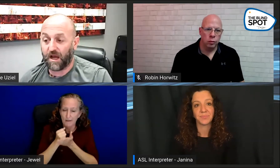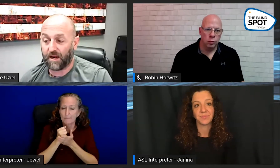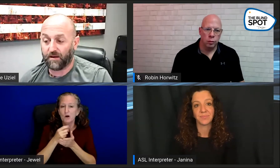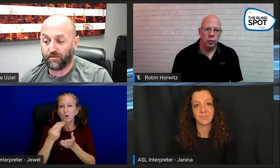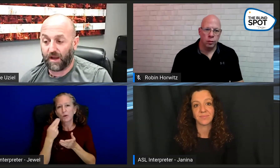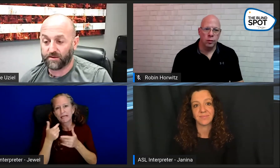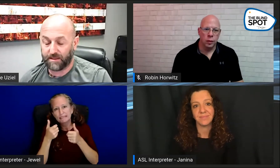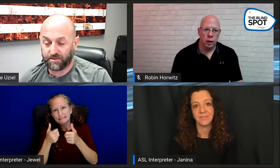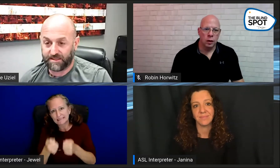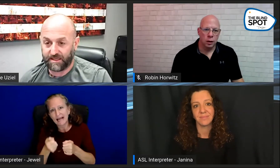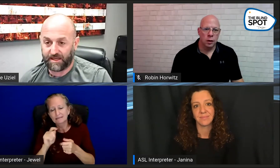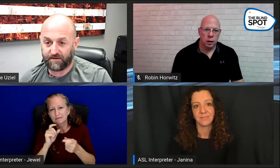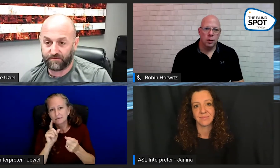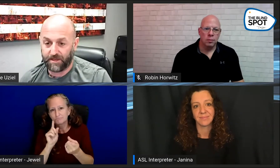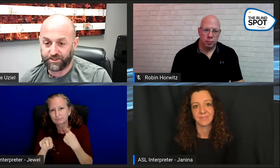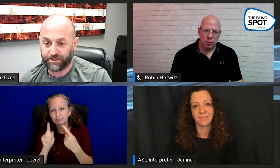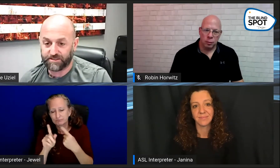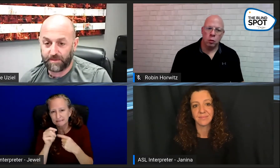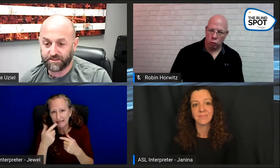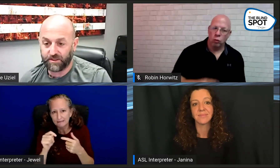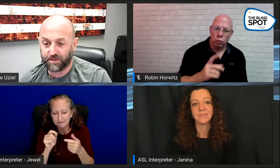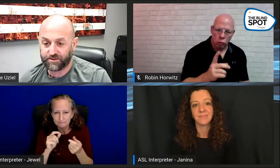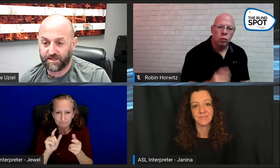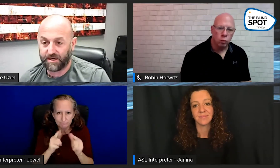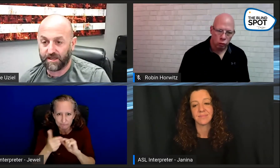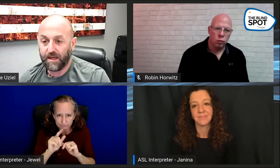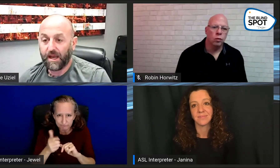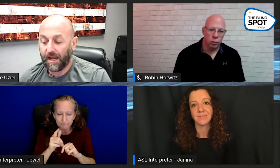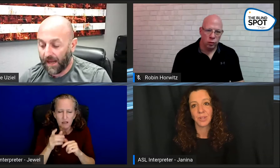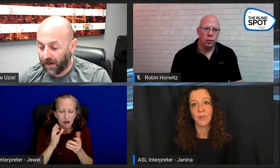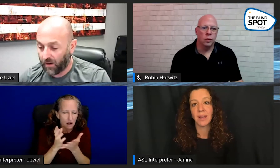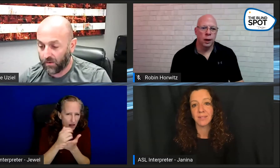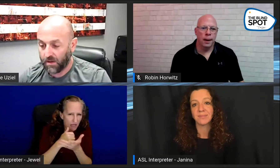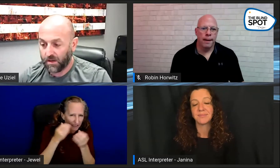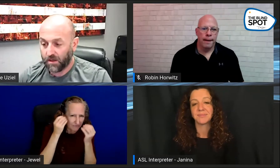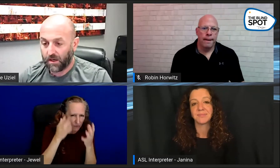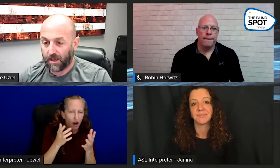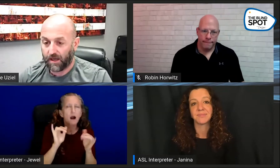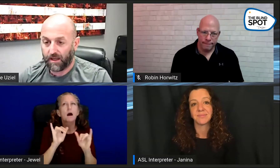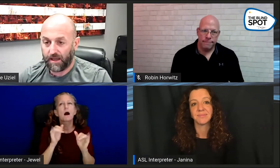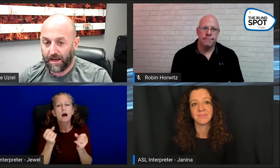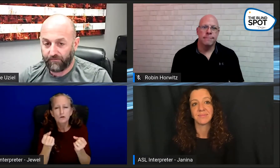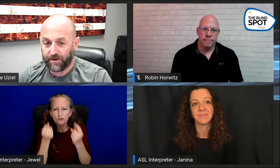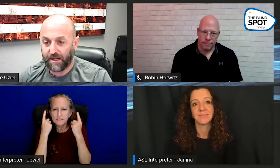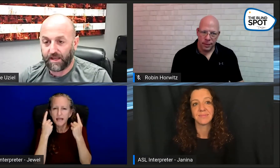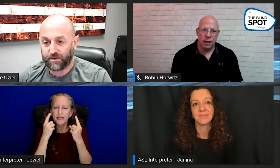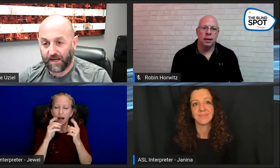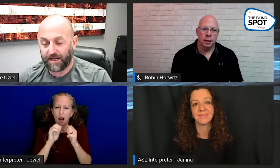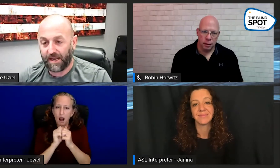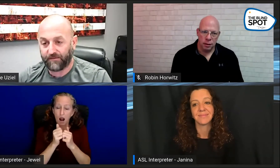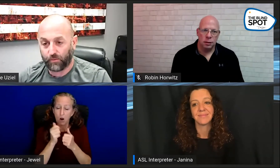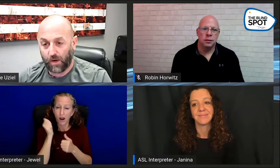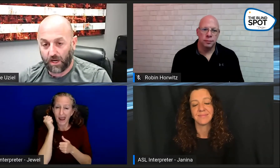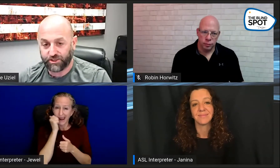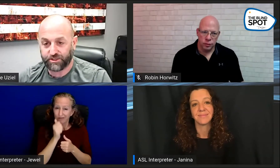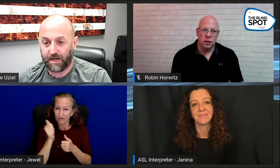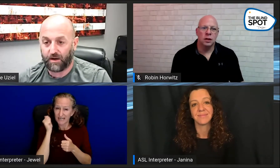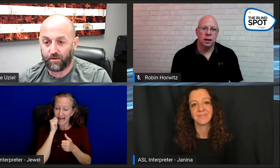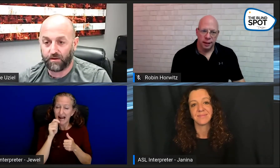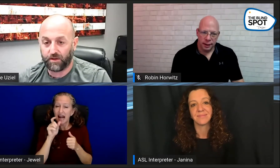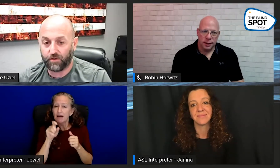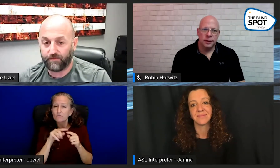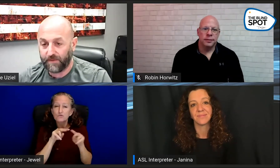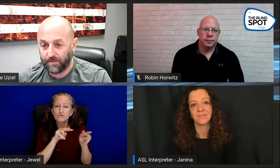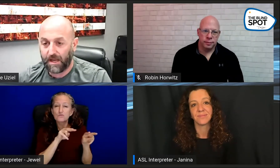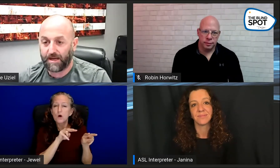texted a lot and I was able to get that information, especially understanding how every day you kind of have to watch